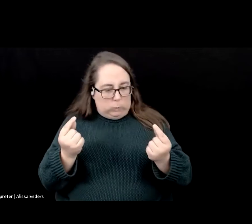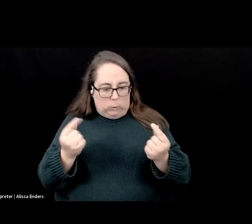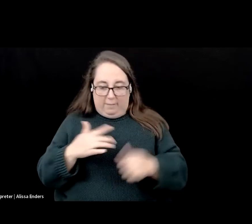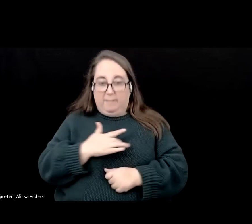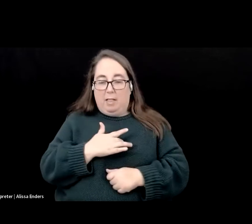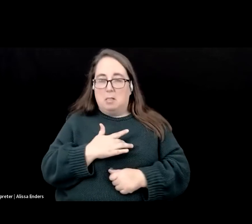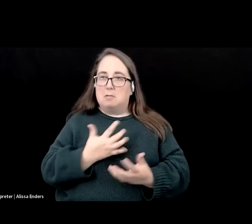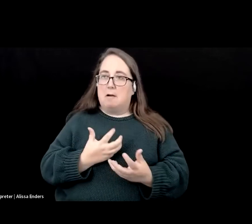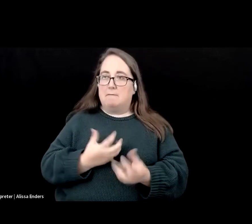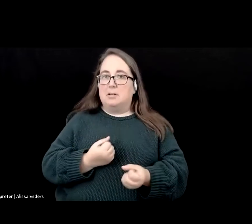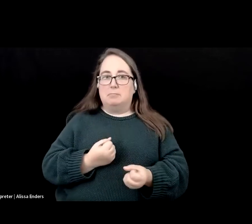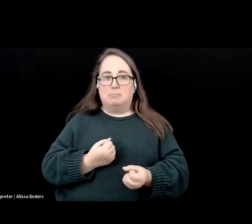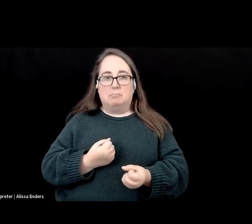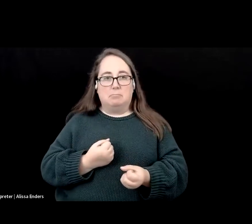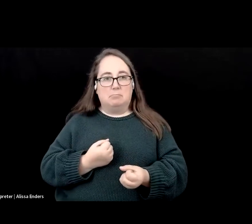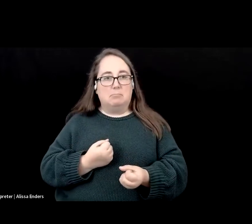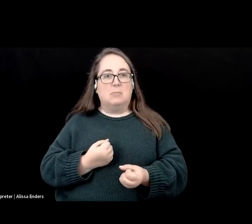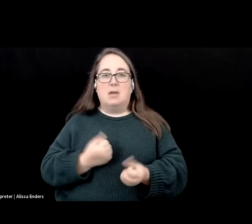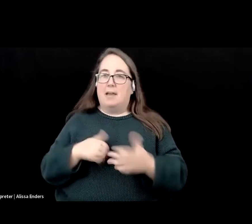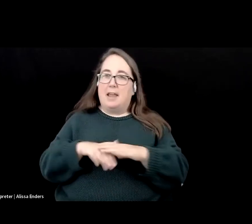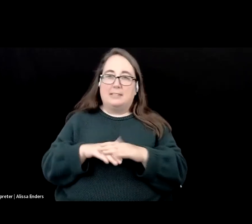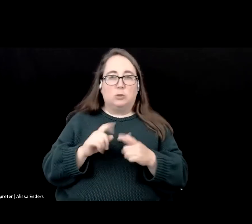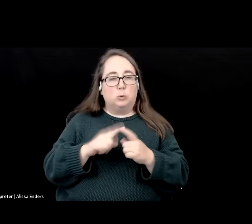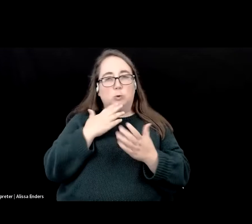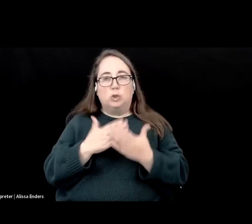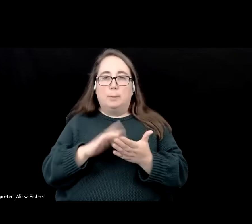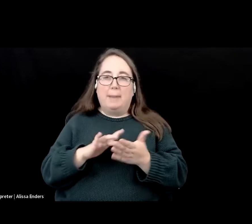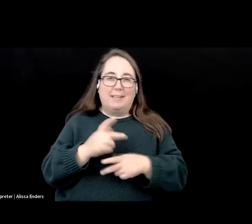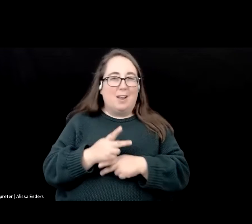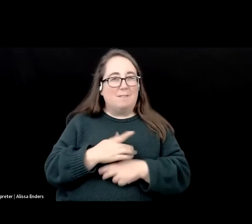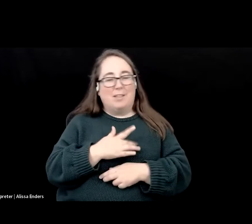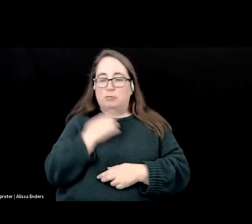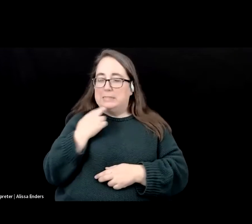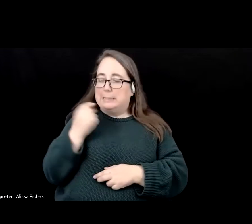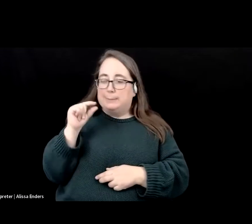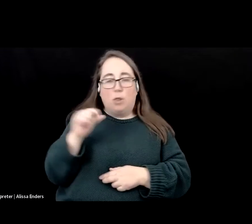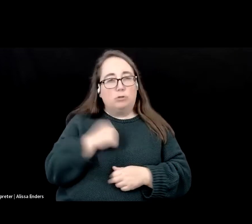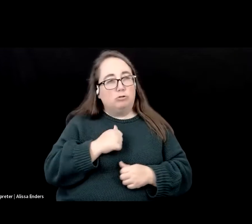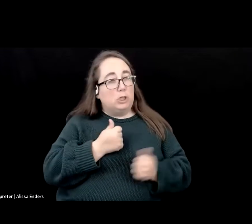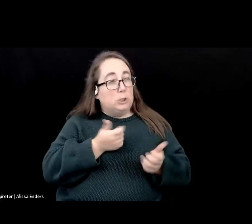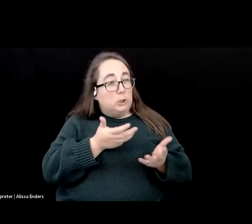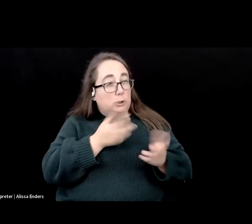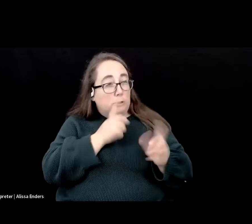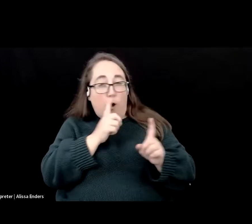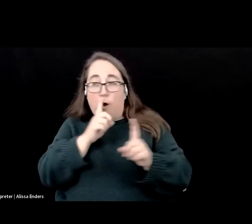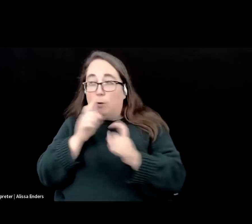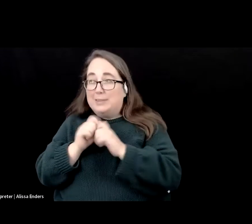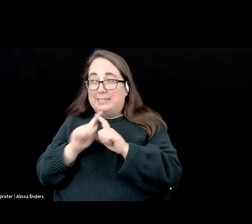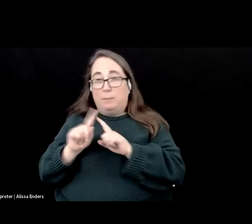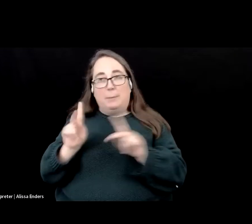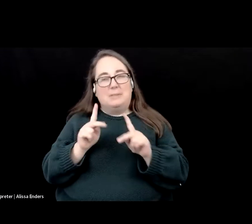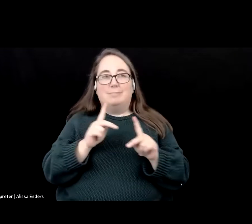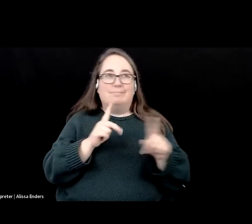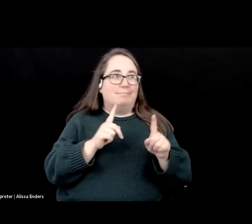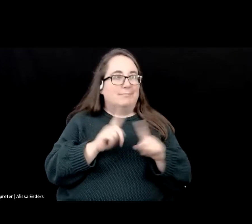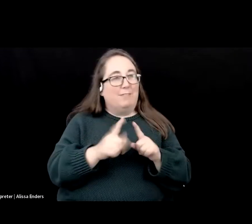reasonably confident that she had access to very good medical care, that the risk to her life was small. She talked to a lot of different people, all of whom told her to do different things,